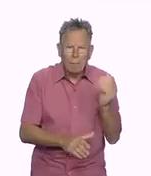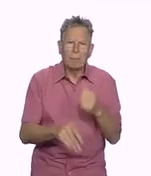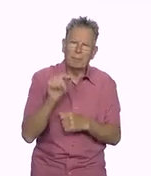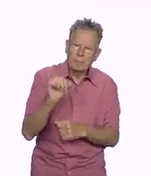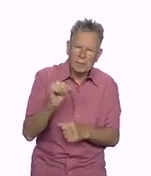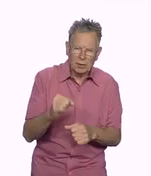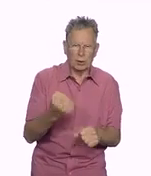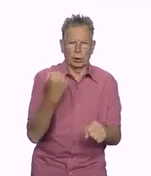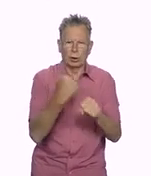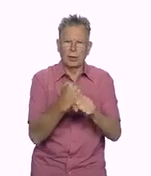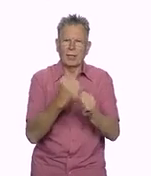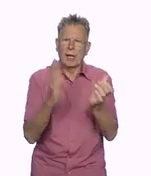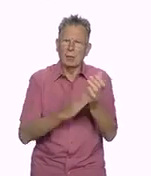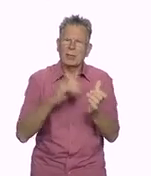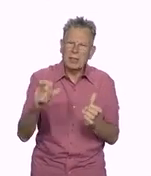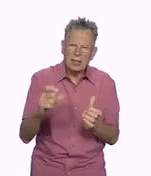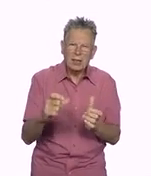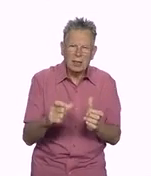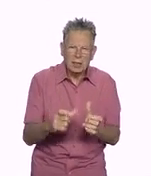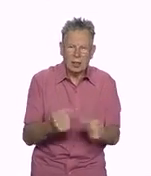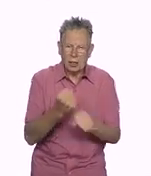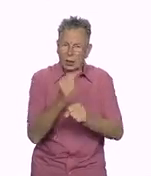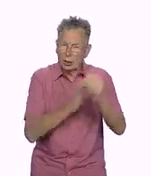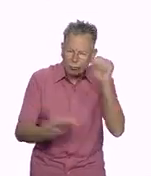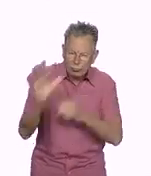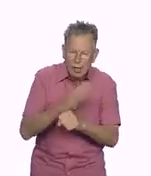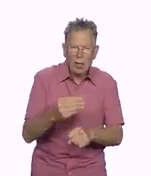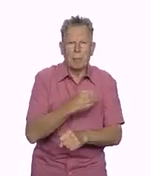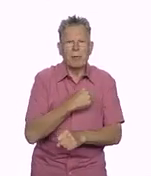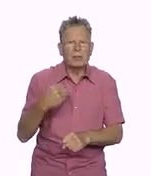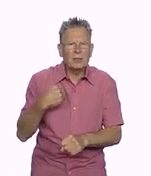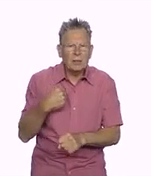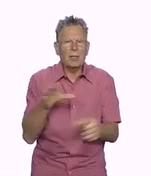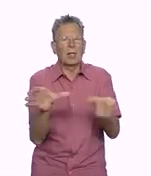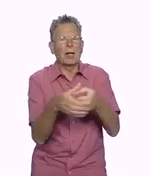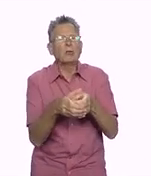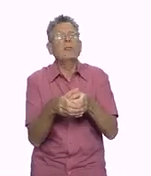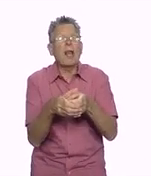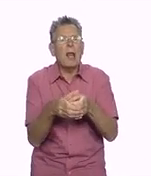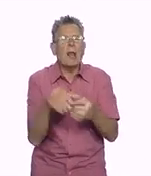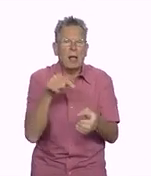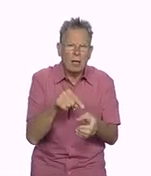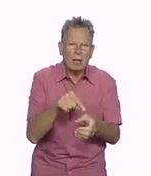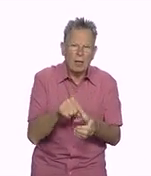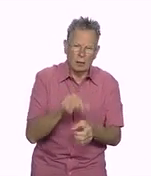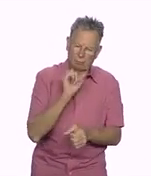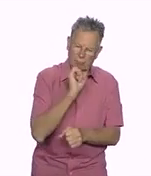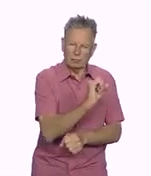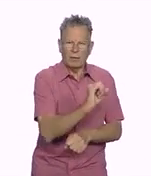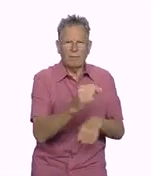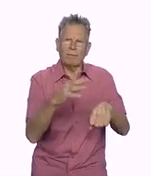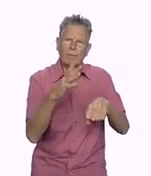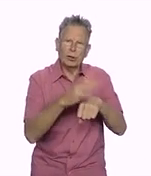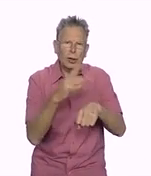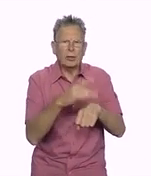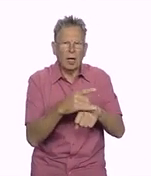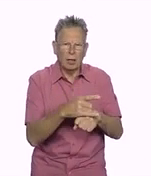It is based on the standards the General Medical Council, GMC, sets for doctors in our core guidance, Good